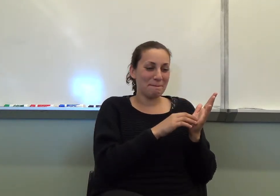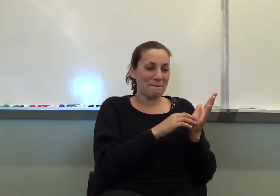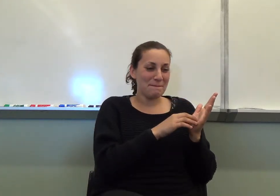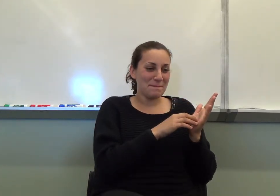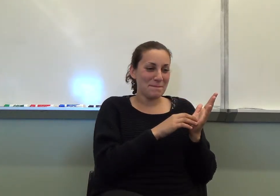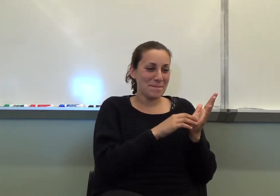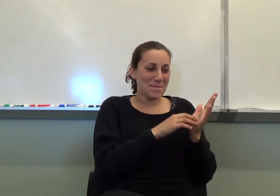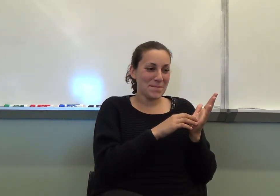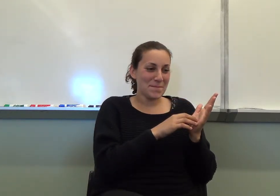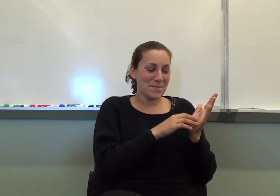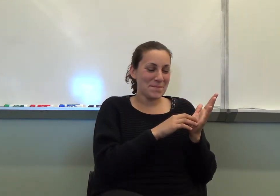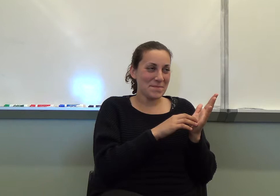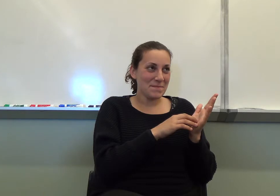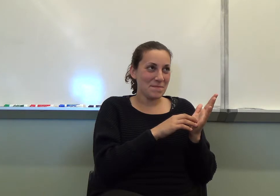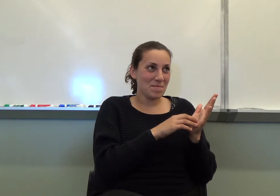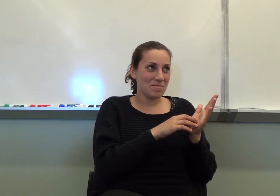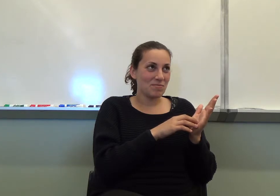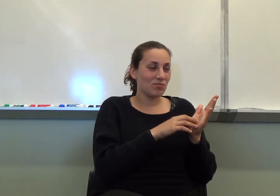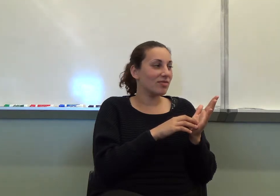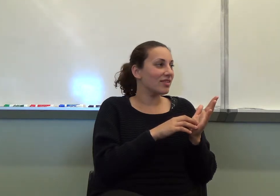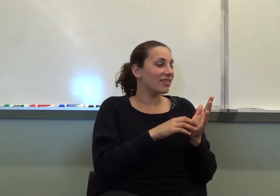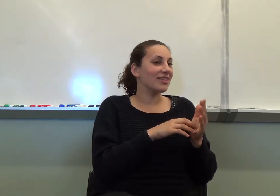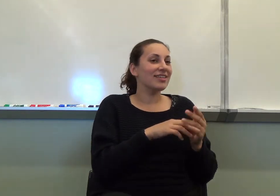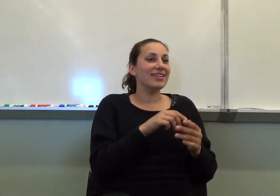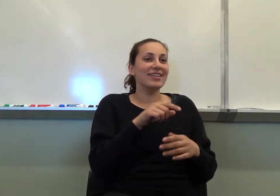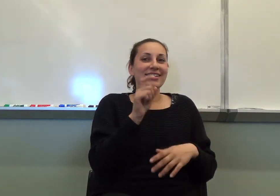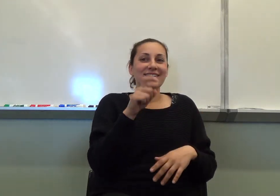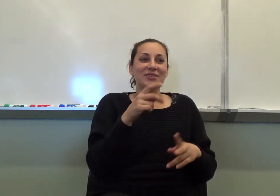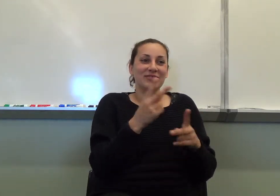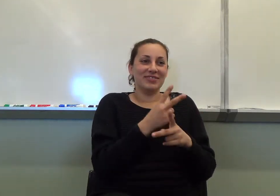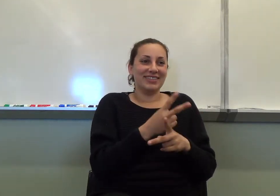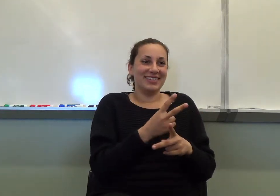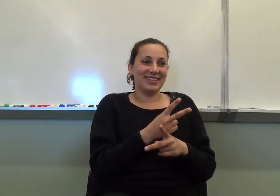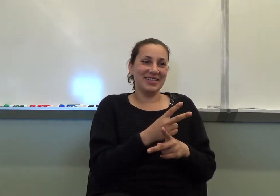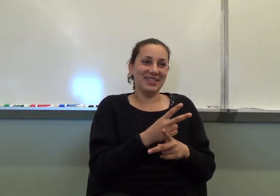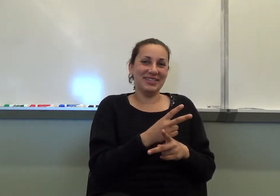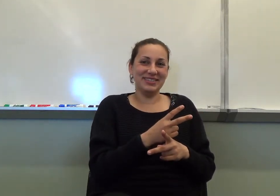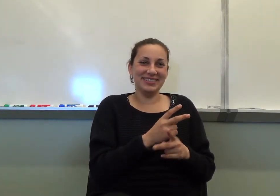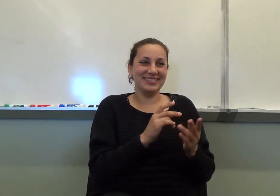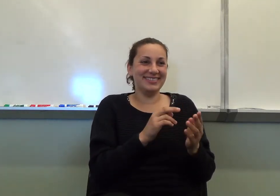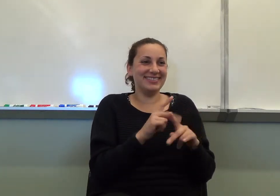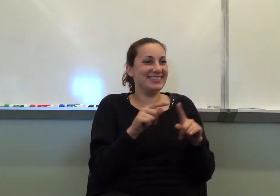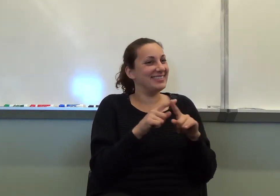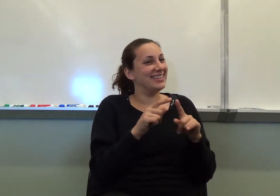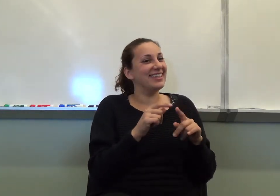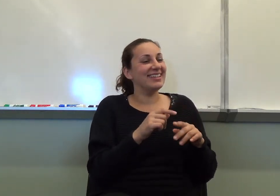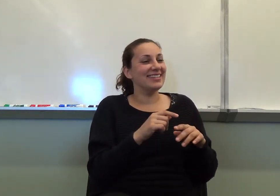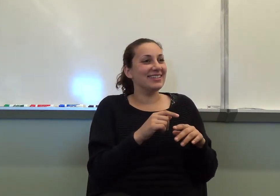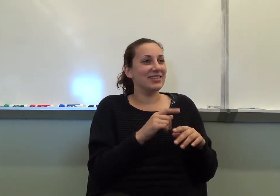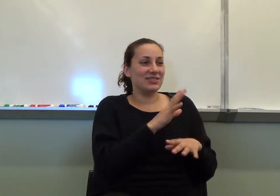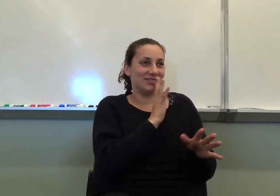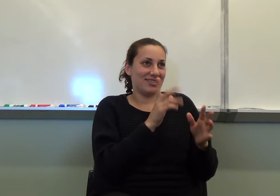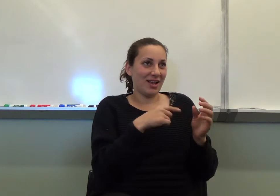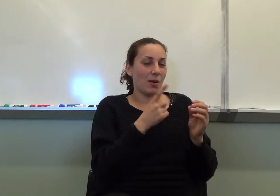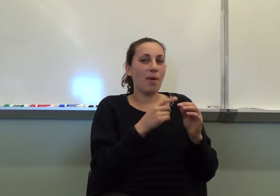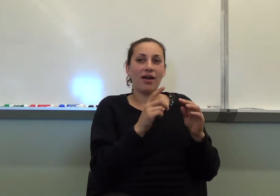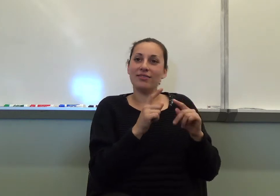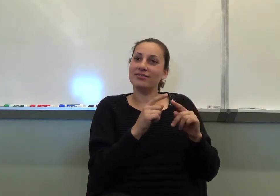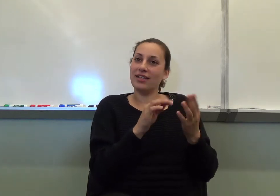And you've just got to play with your machine to figure that out, because there's no rule about that. So you'll have some homework where you'll